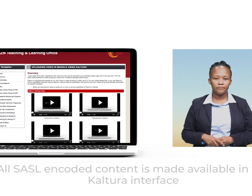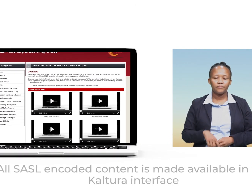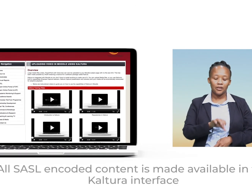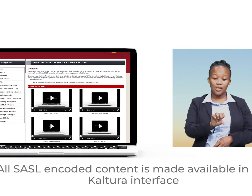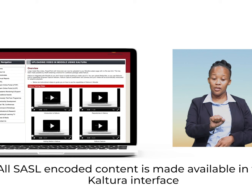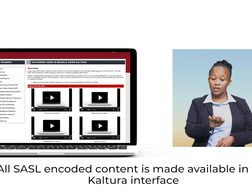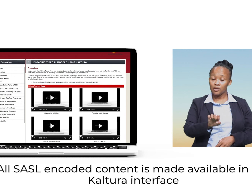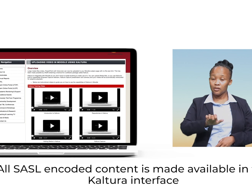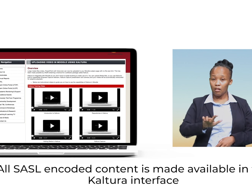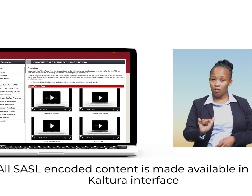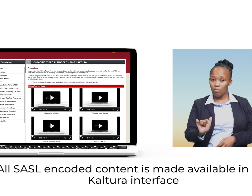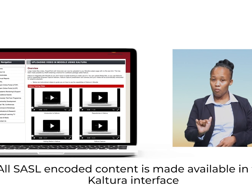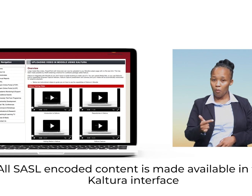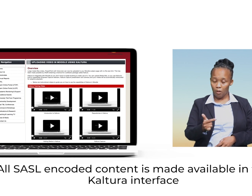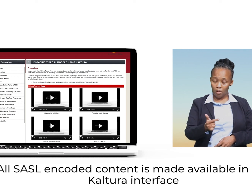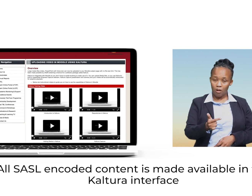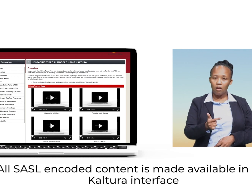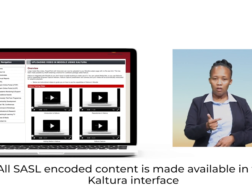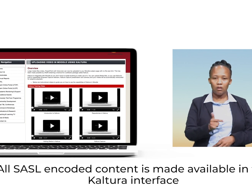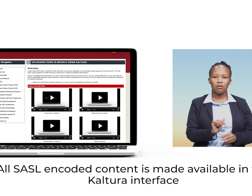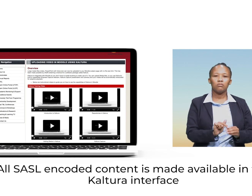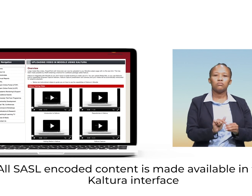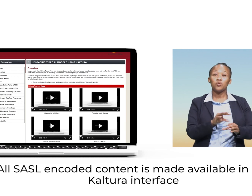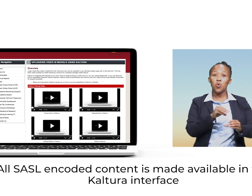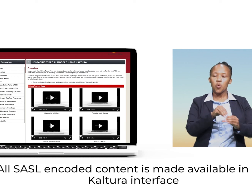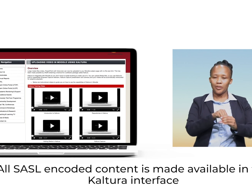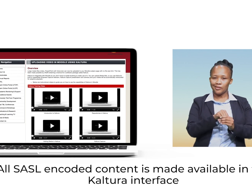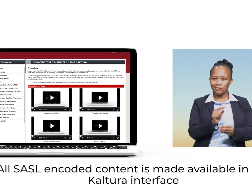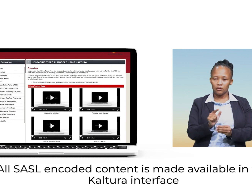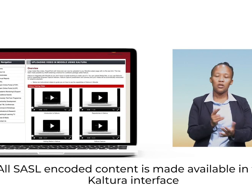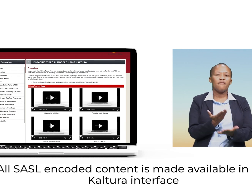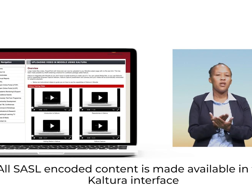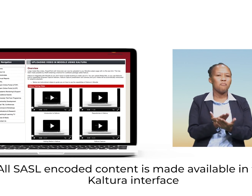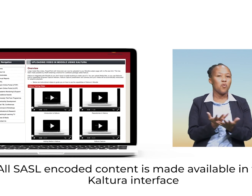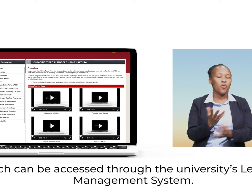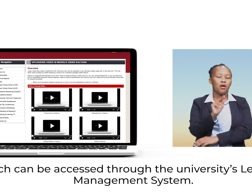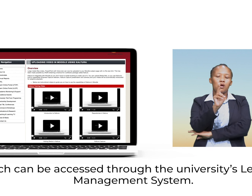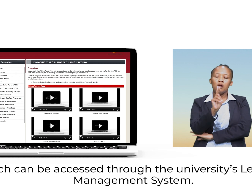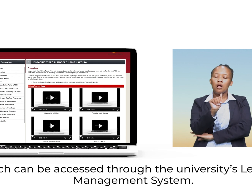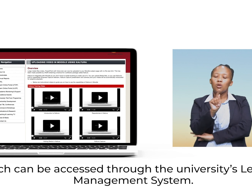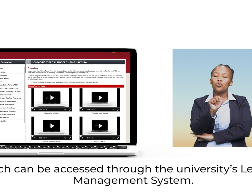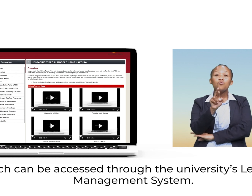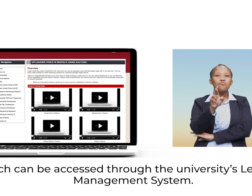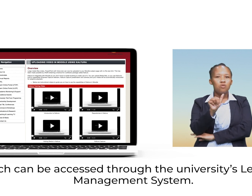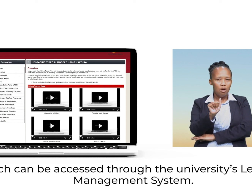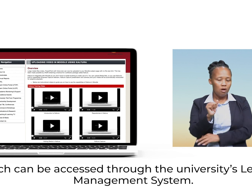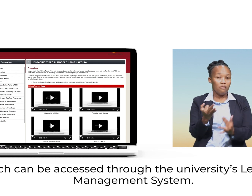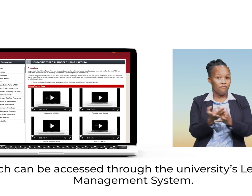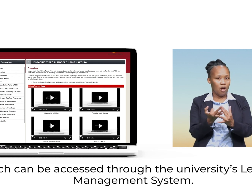All SASL encoded content is made available in the Kaltura interface, which can be accessed through the university's